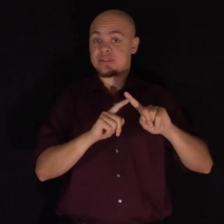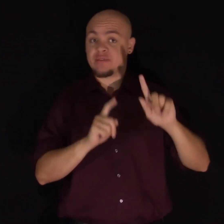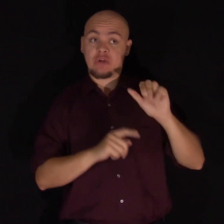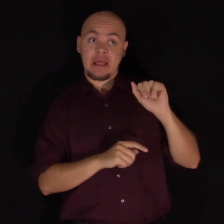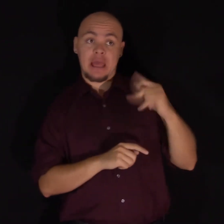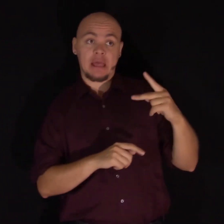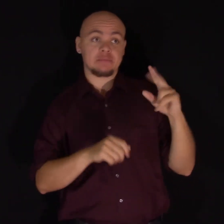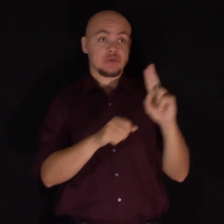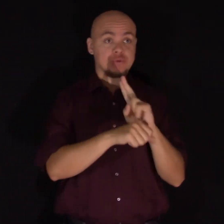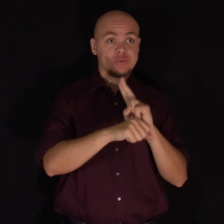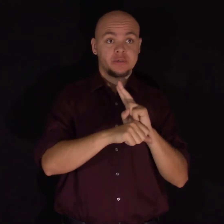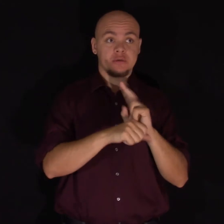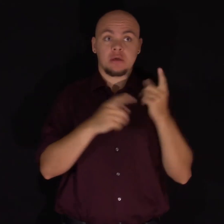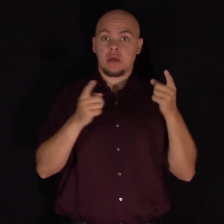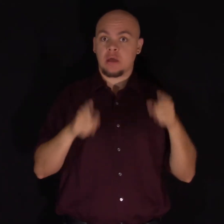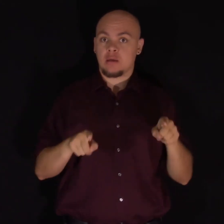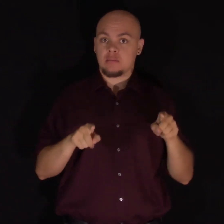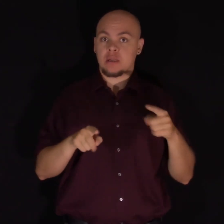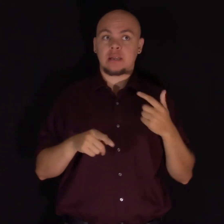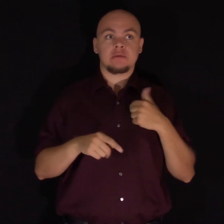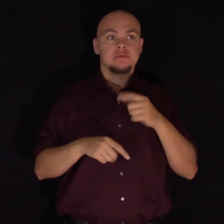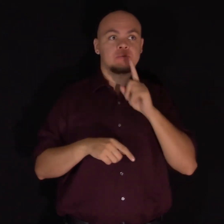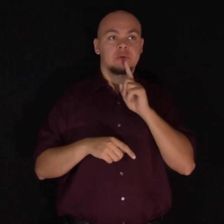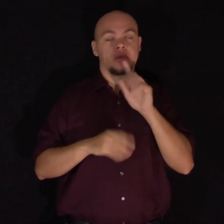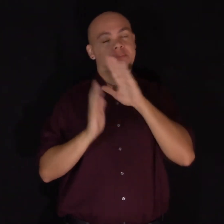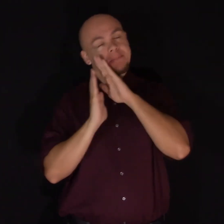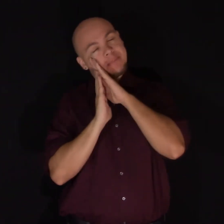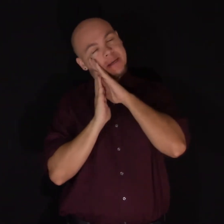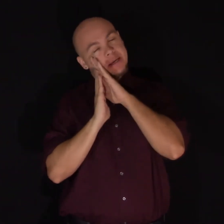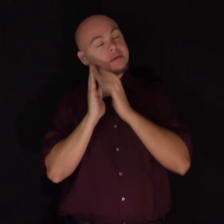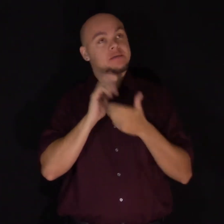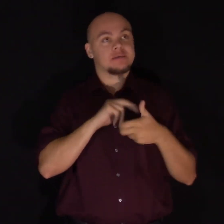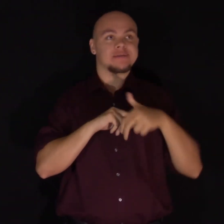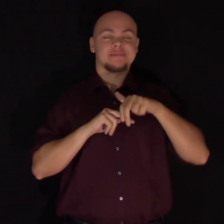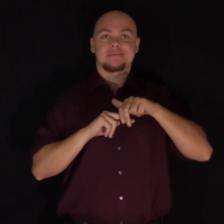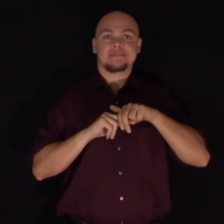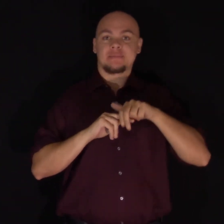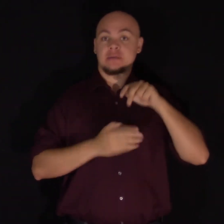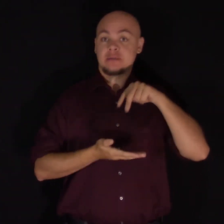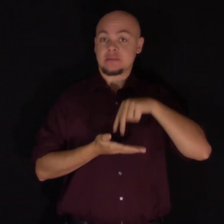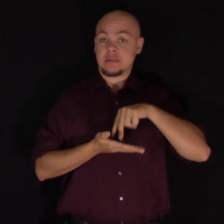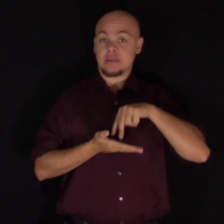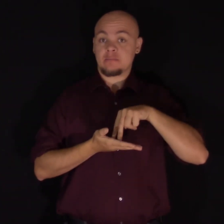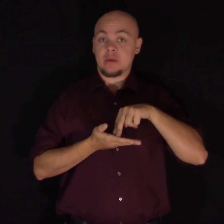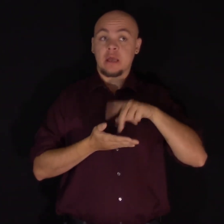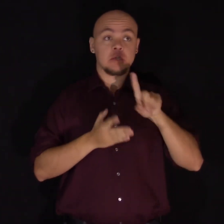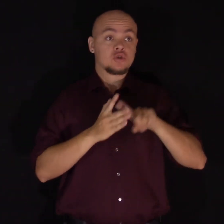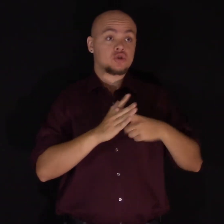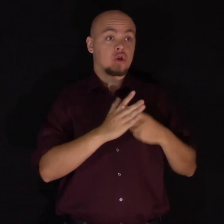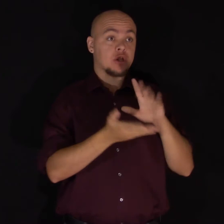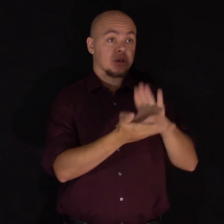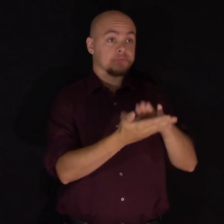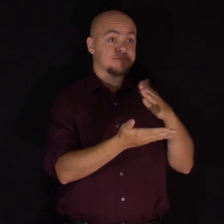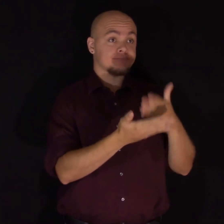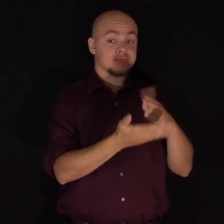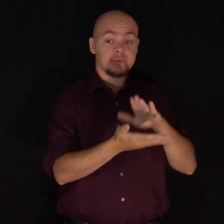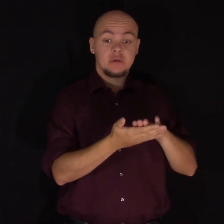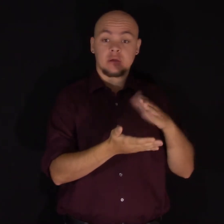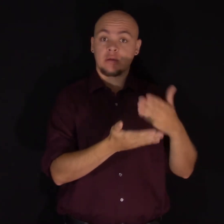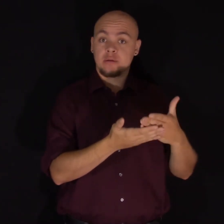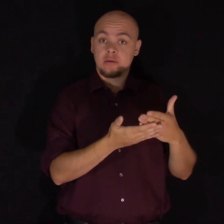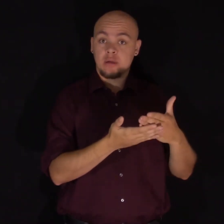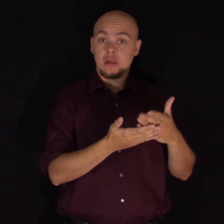applications. But then it was time to get out of bed and cook breakfast. And so the thing that I focused then on, in addition to